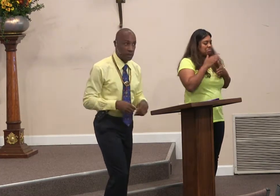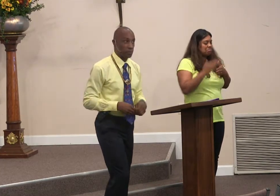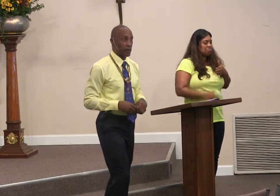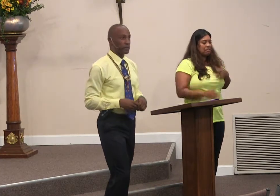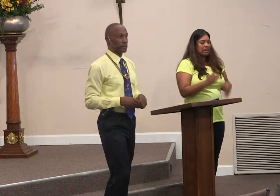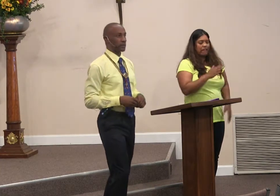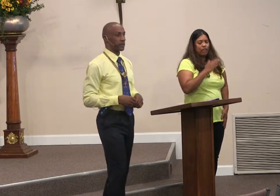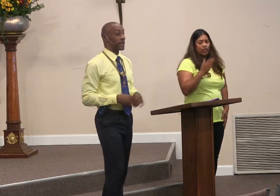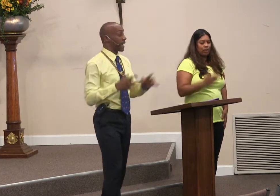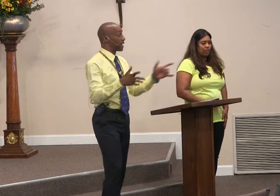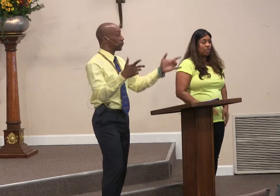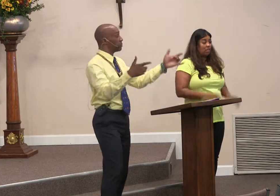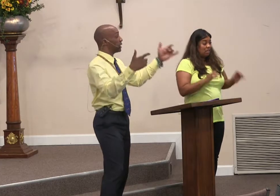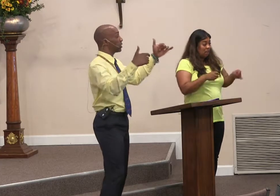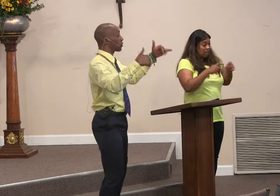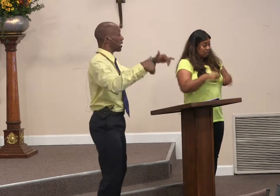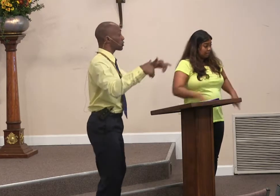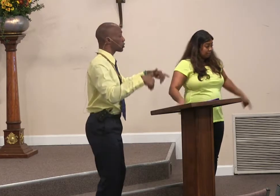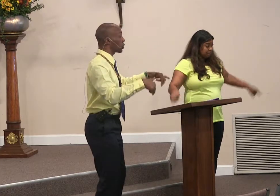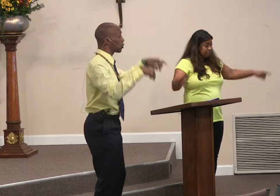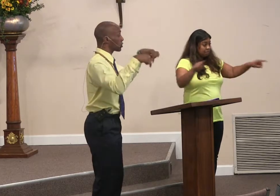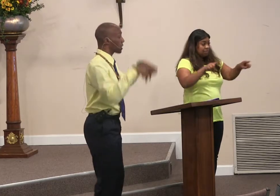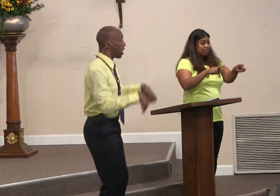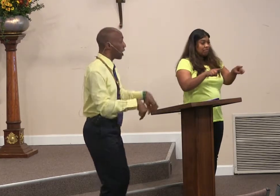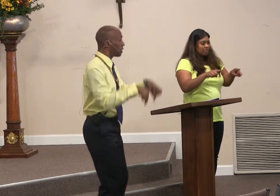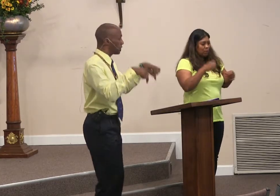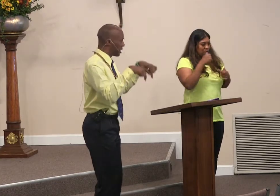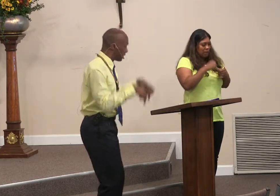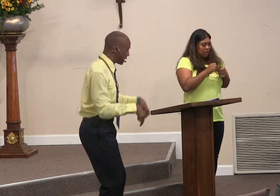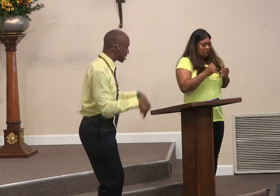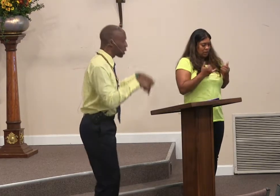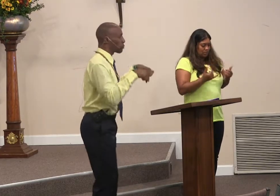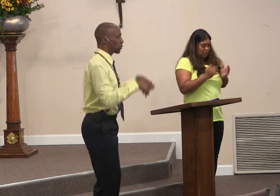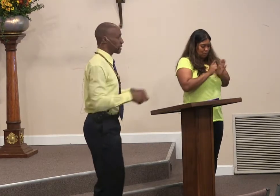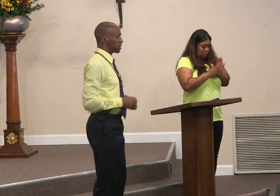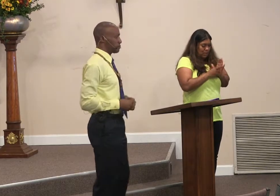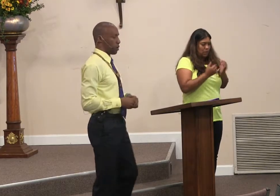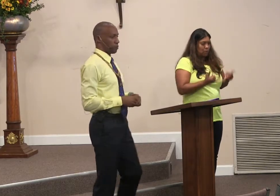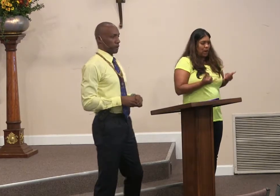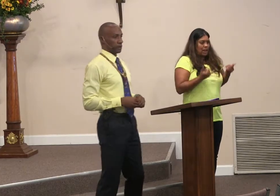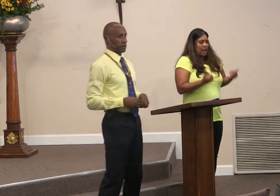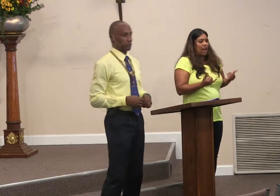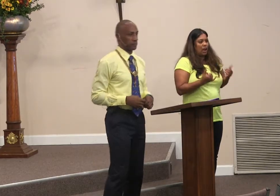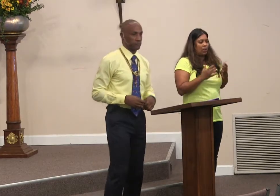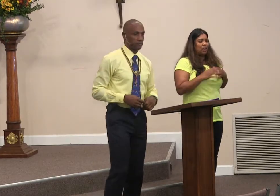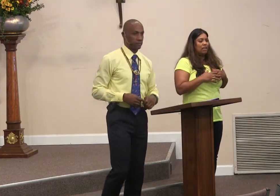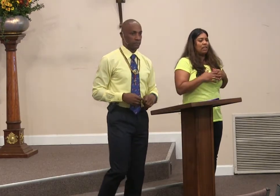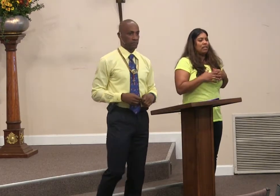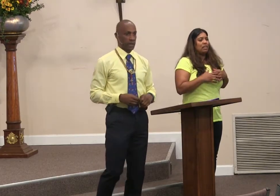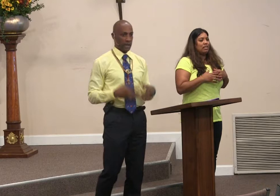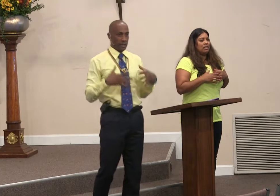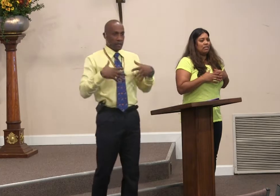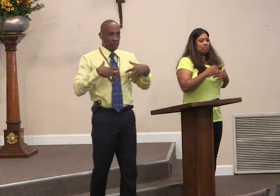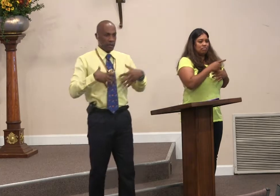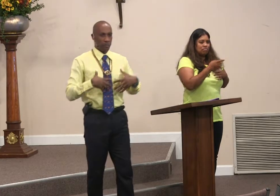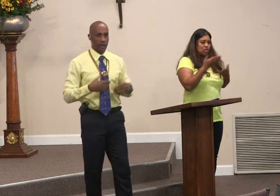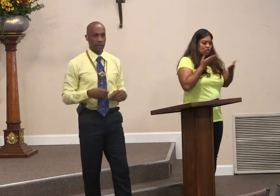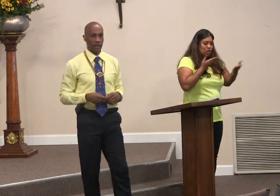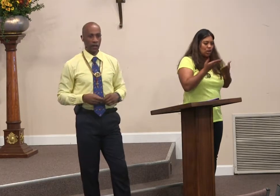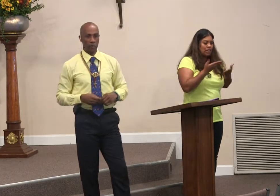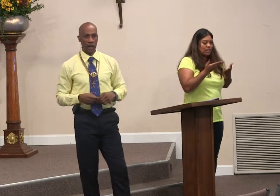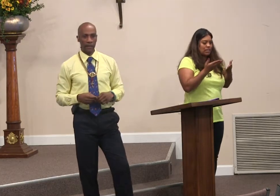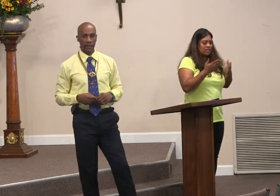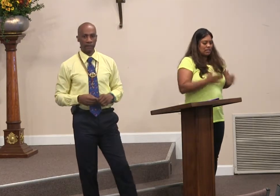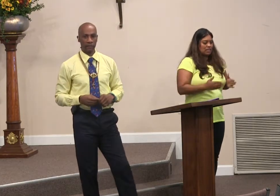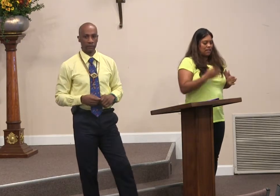Can we be present? Can we be great stewards of this present moment? Meaning, be